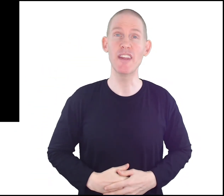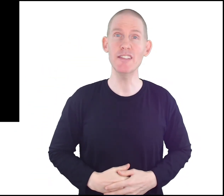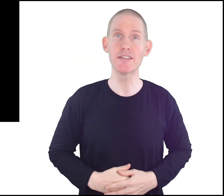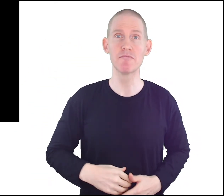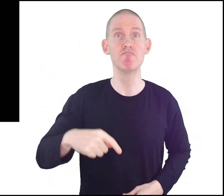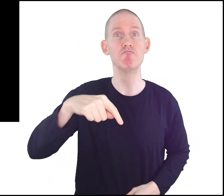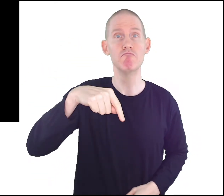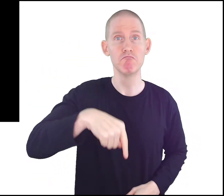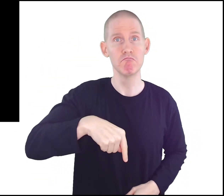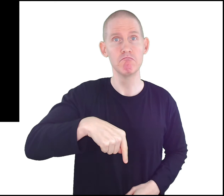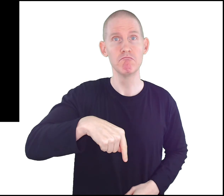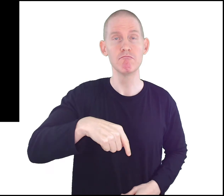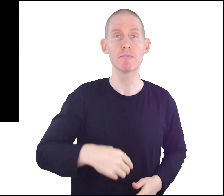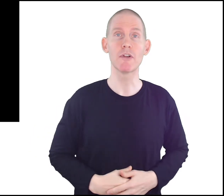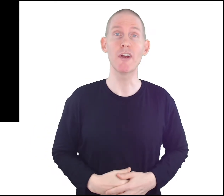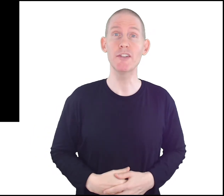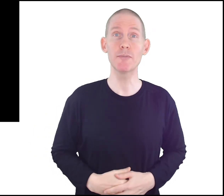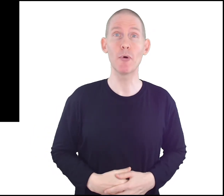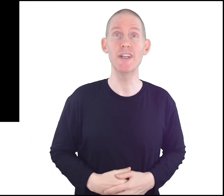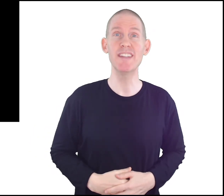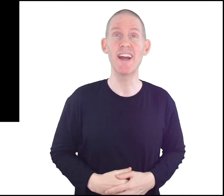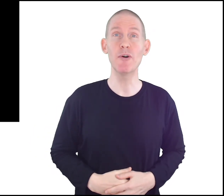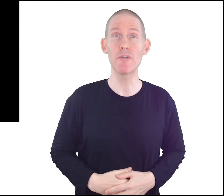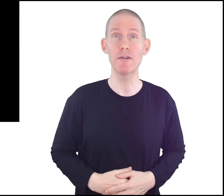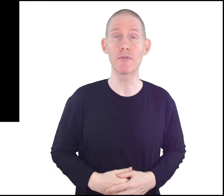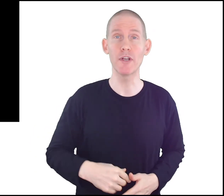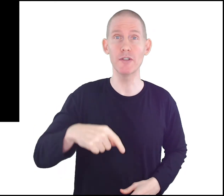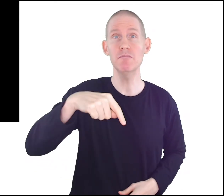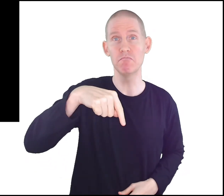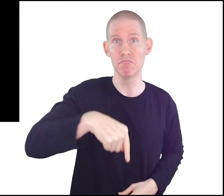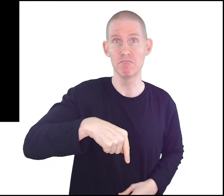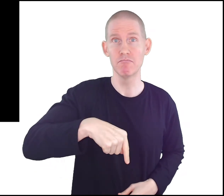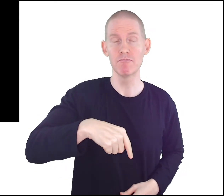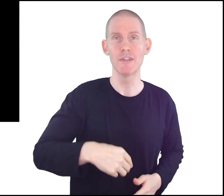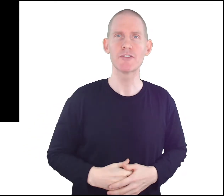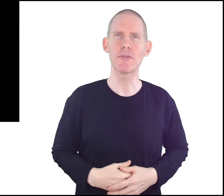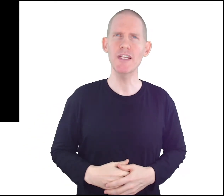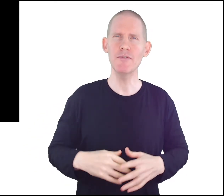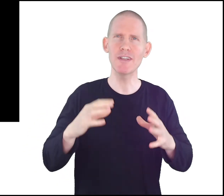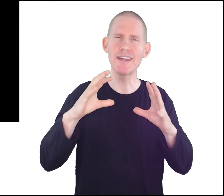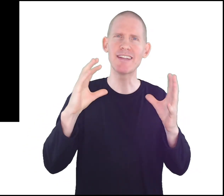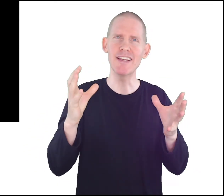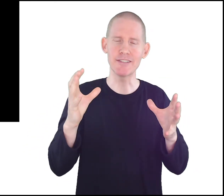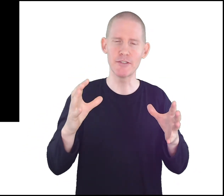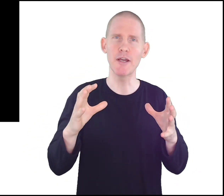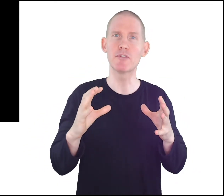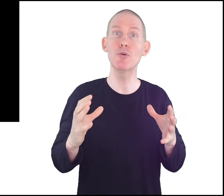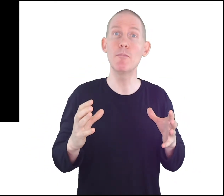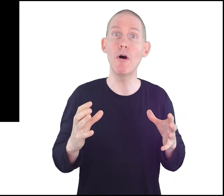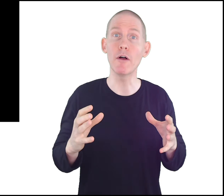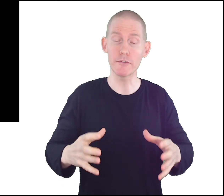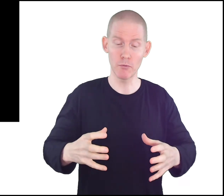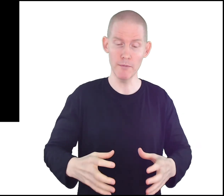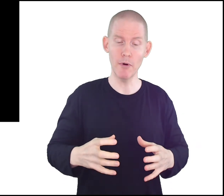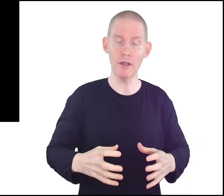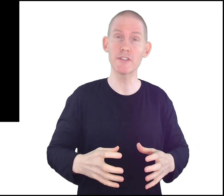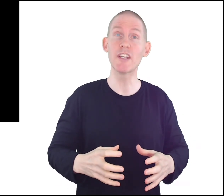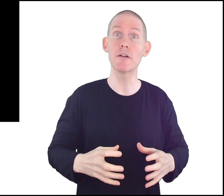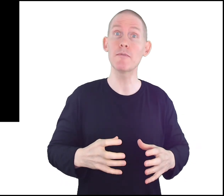sign for this. All right, you're just pointing down right in front of you. So think of it like this. You have two balls. One ball is here in front